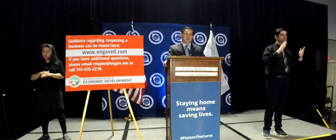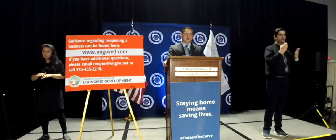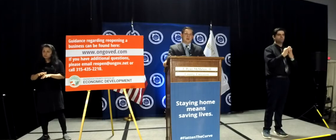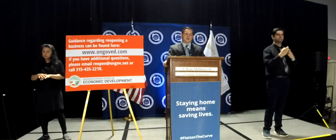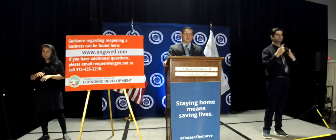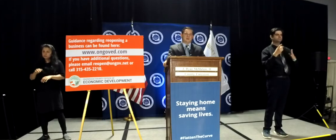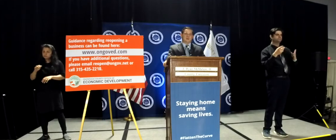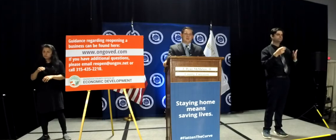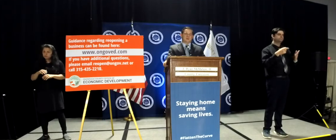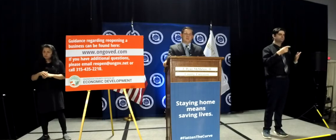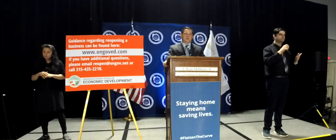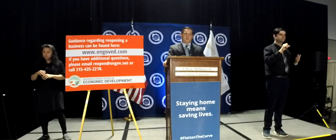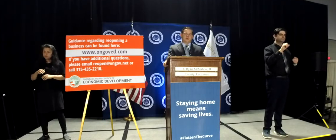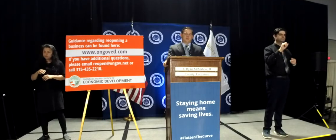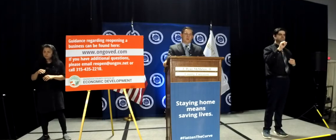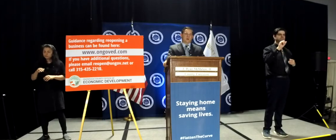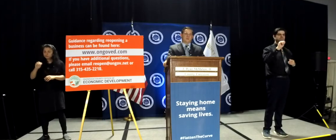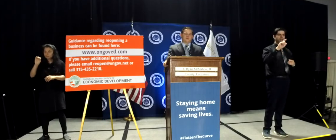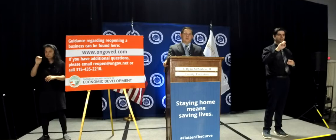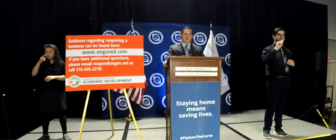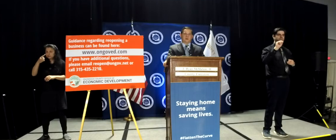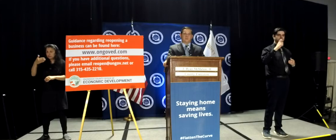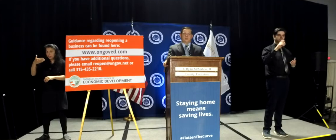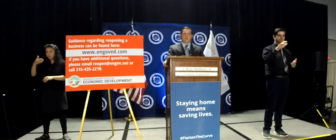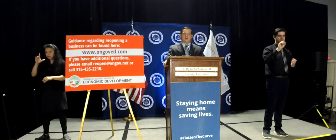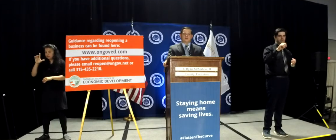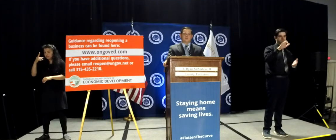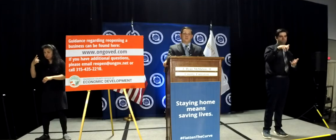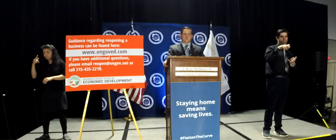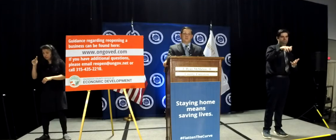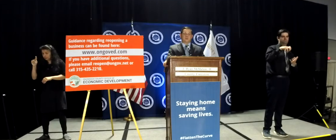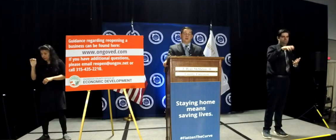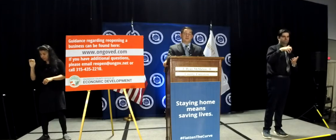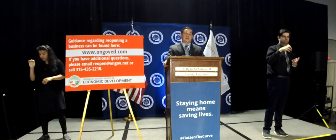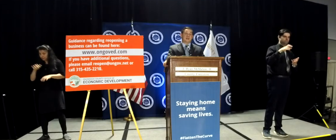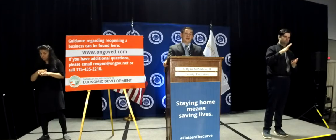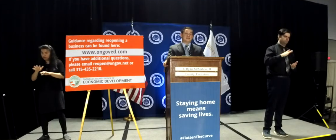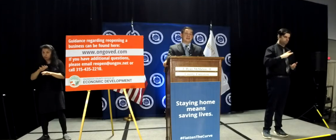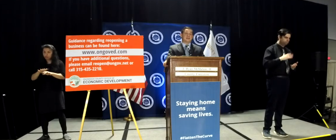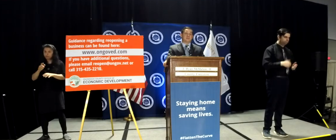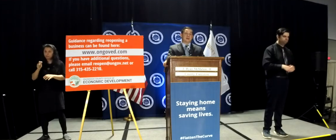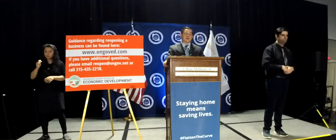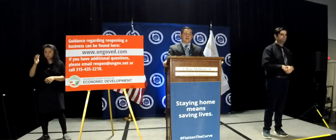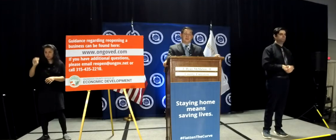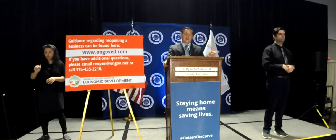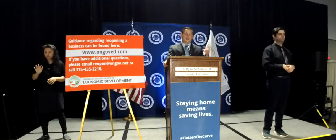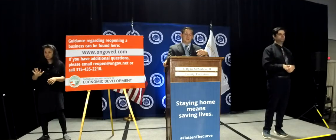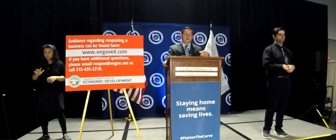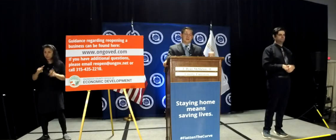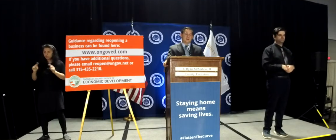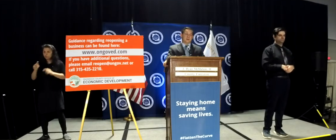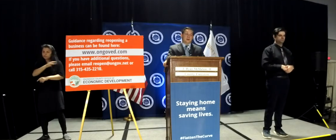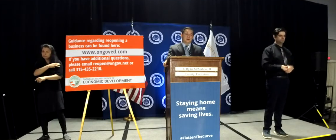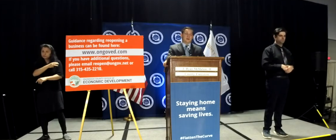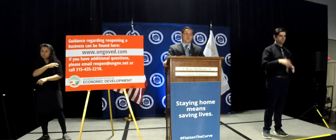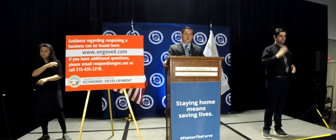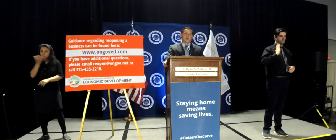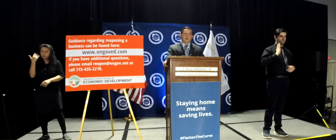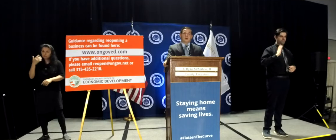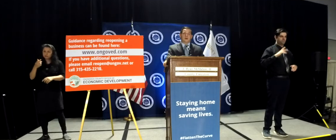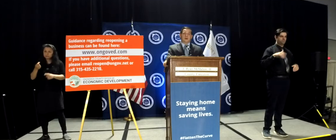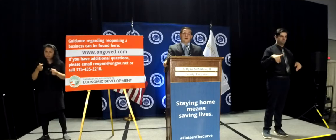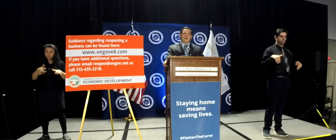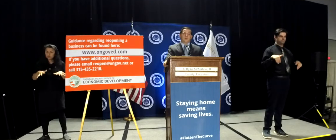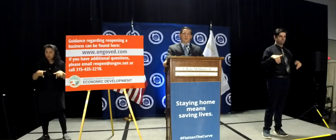tax. You know, you get people back to work, they feel better. Some people maybe be on the sidelines not getting paid. Now they're getting paid.